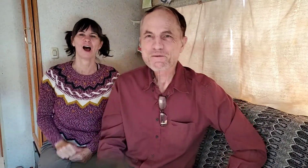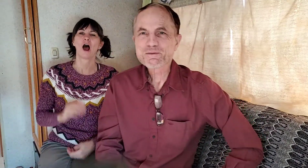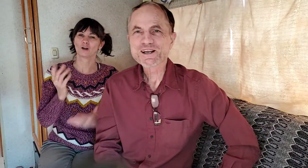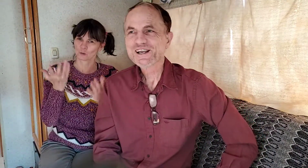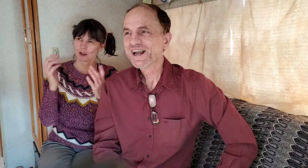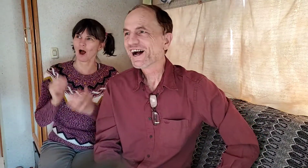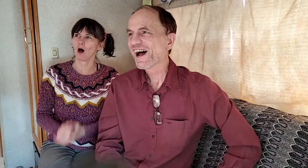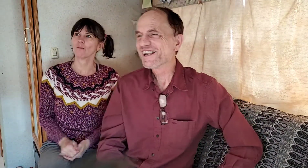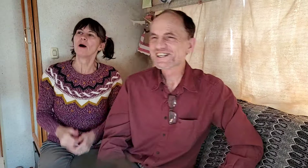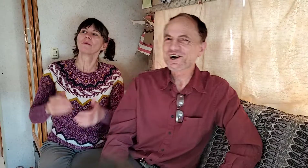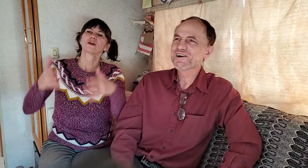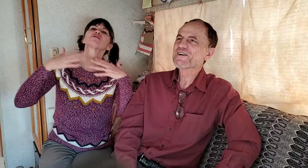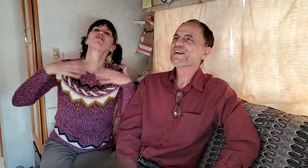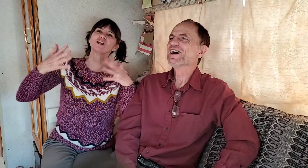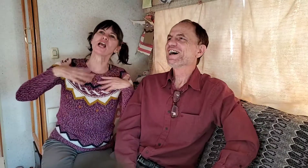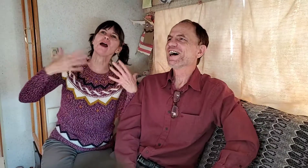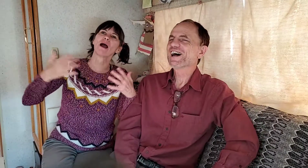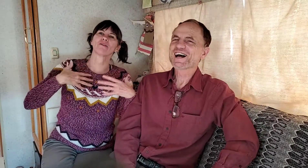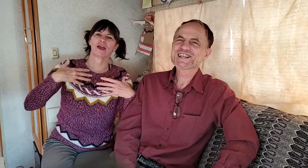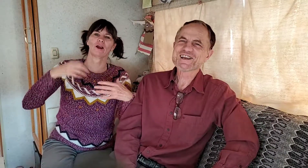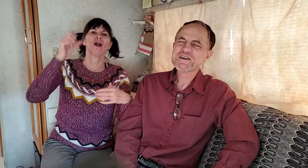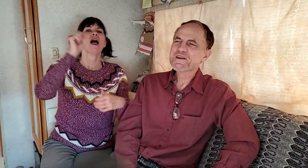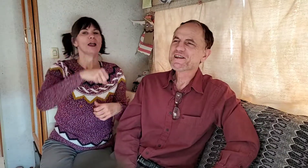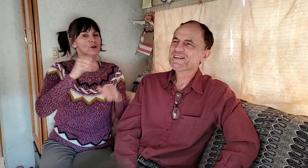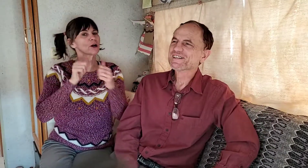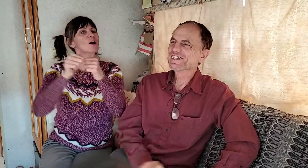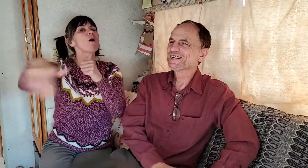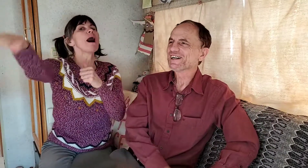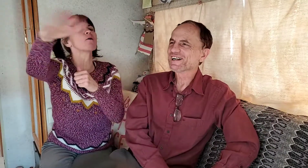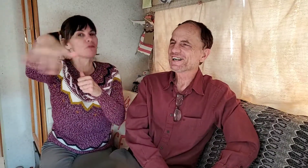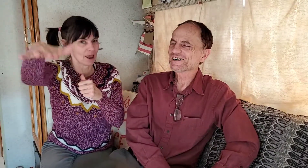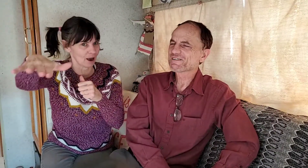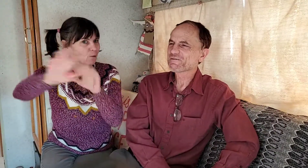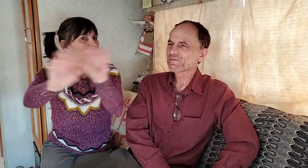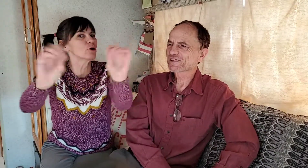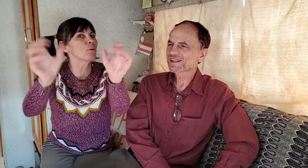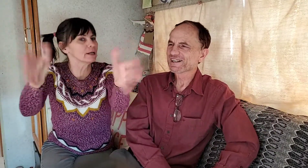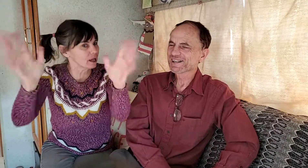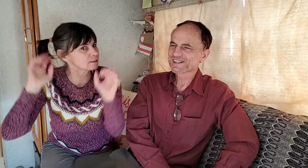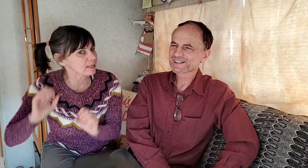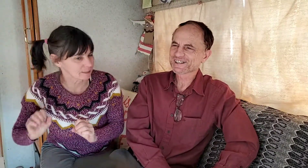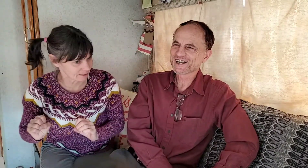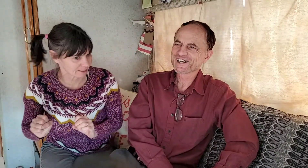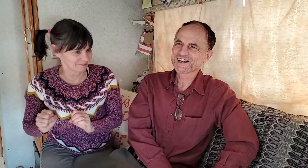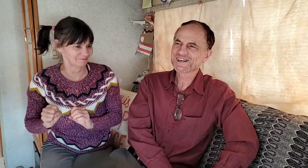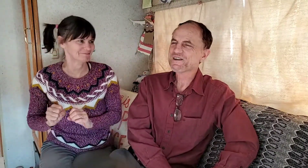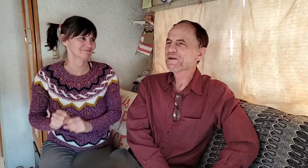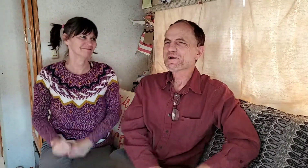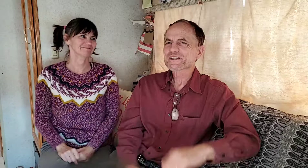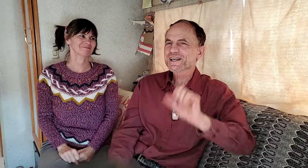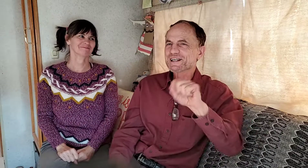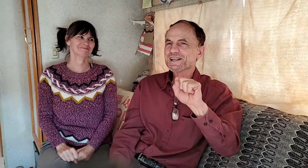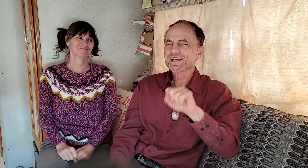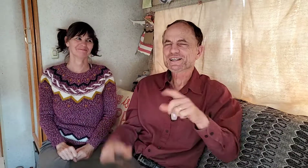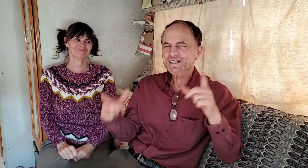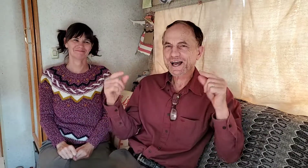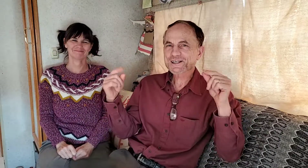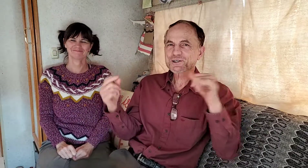Aren't we all? I know. So there's fresh air out there, and you can go out there where nobody else is. Can I do